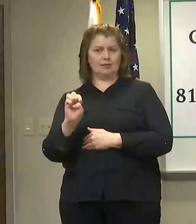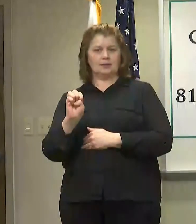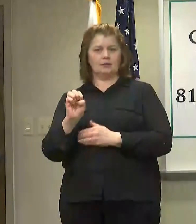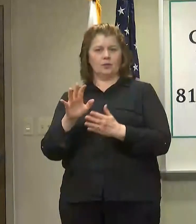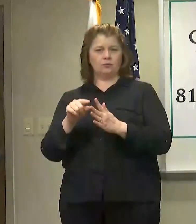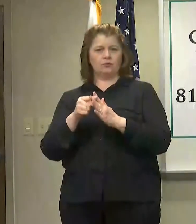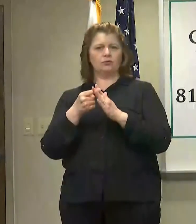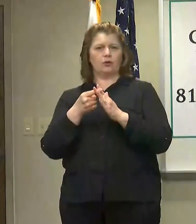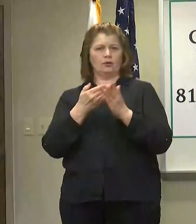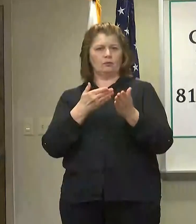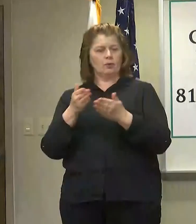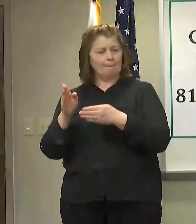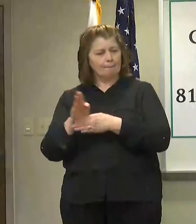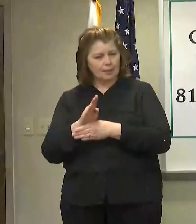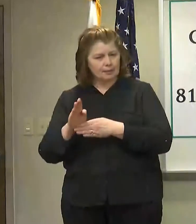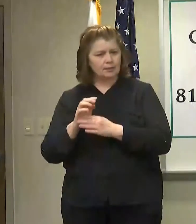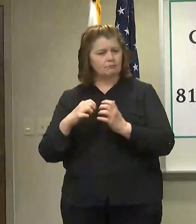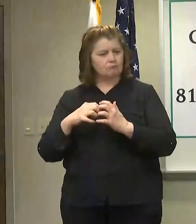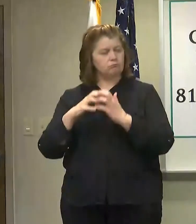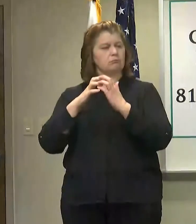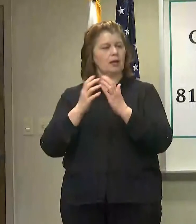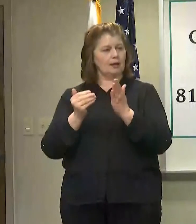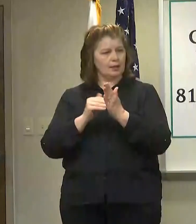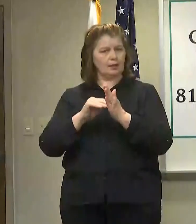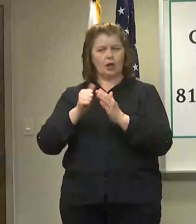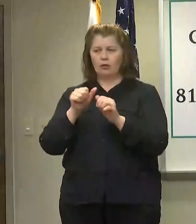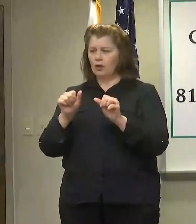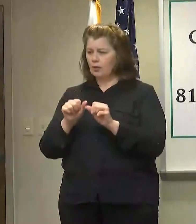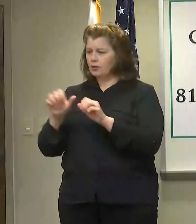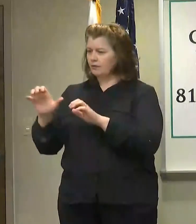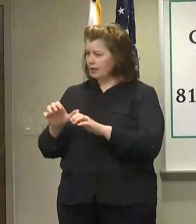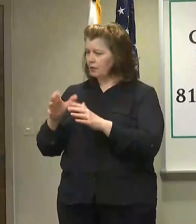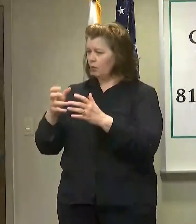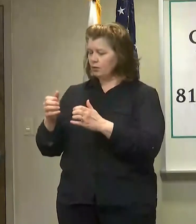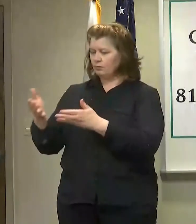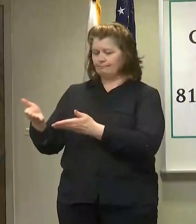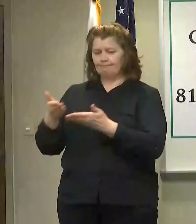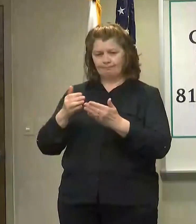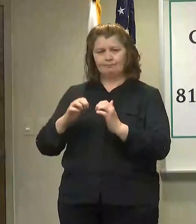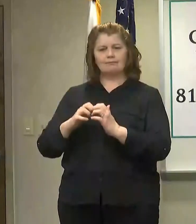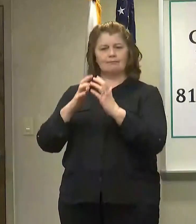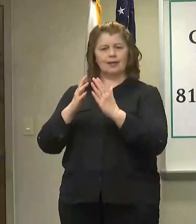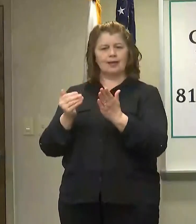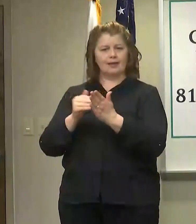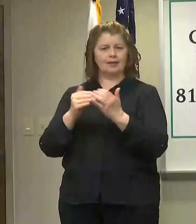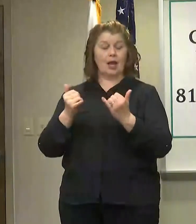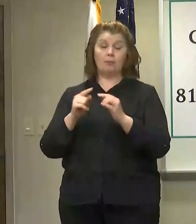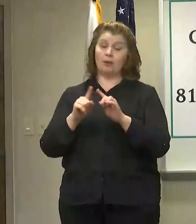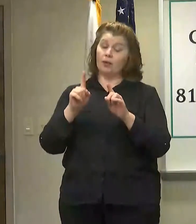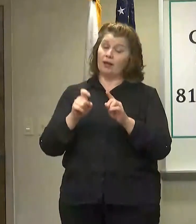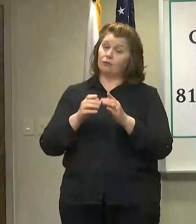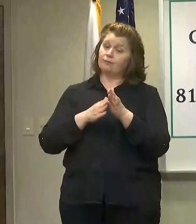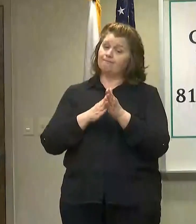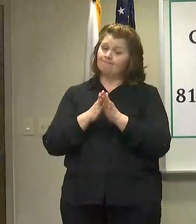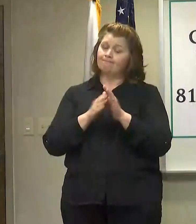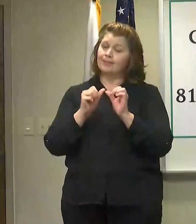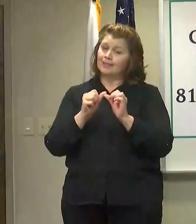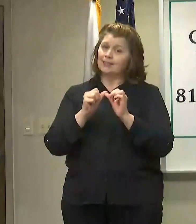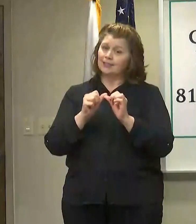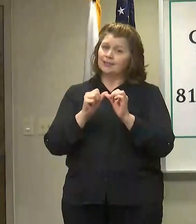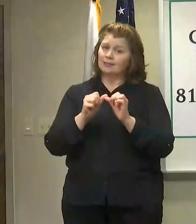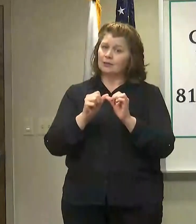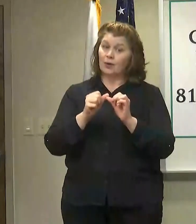to bring our businesses and some other areas of activity into recovery with us. But we need to be vigilant. We can't step back now, because